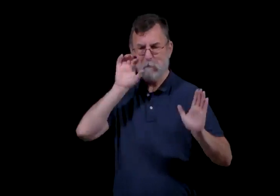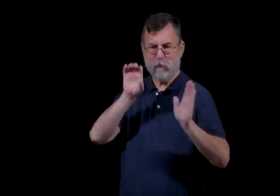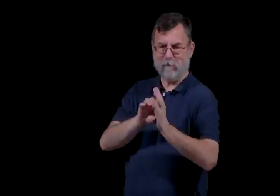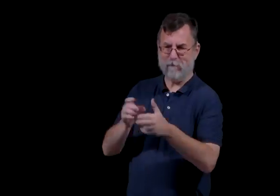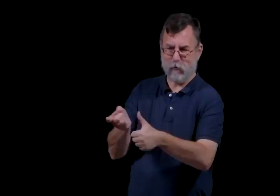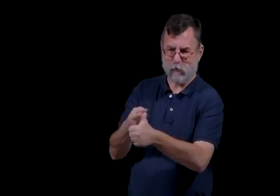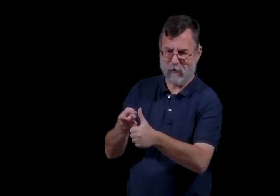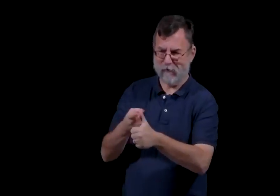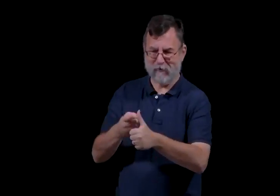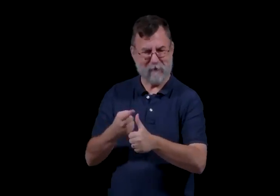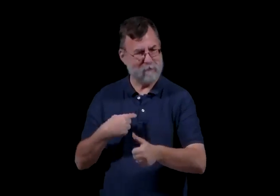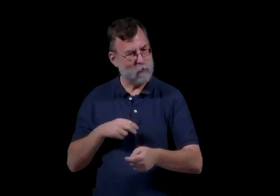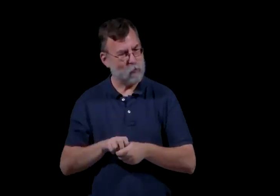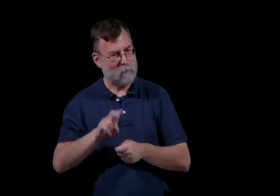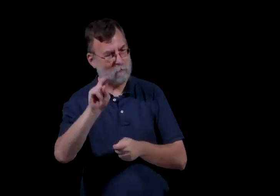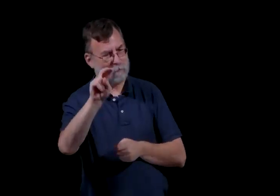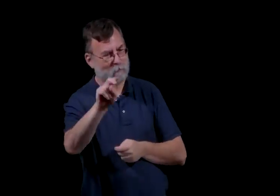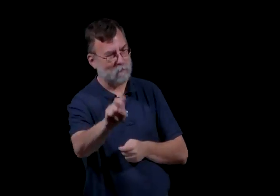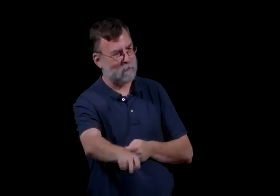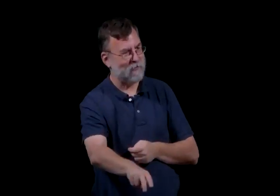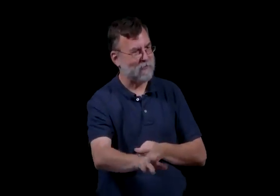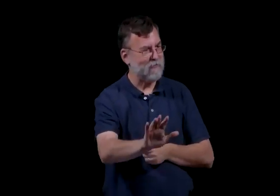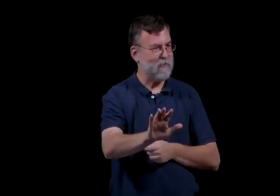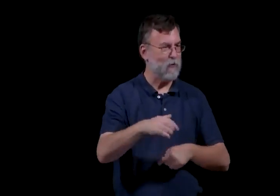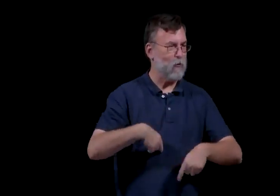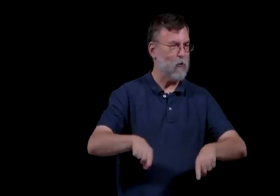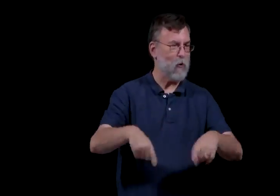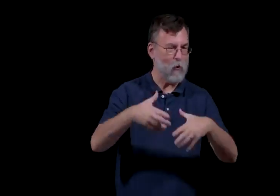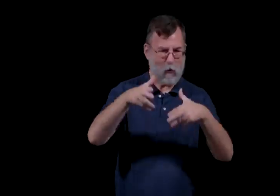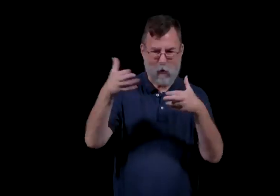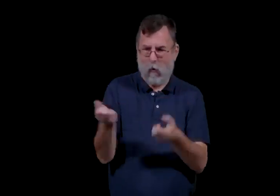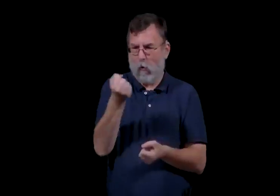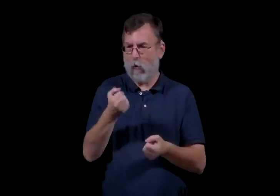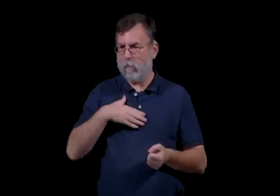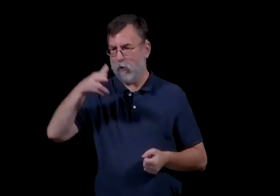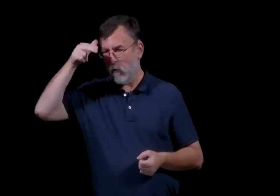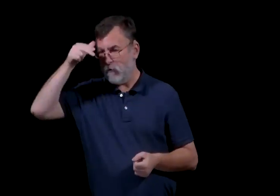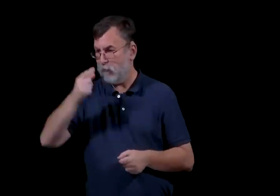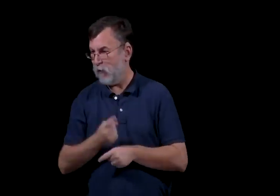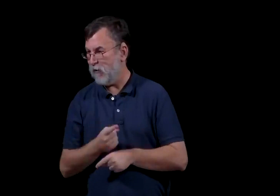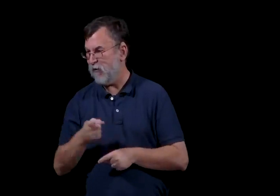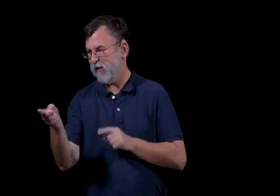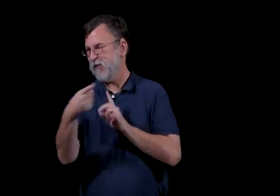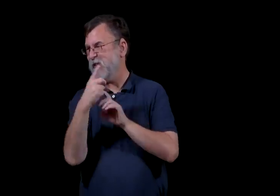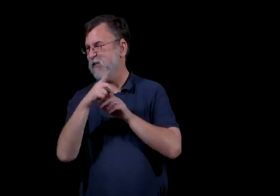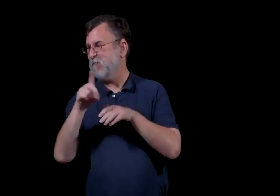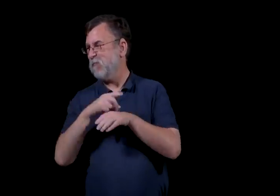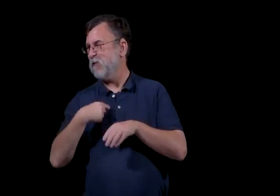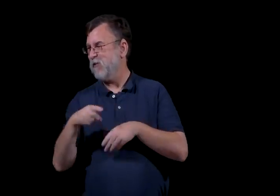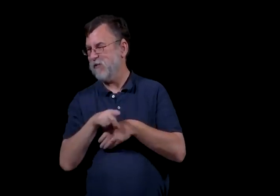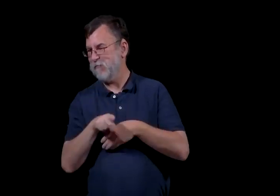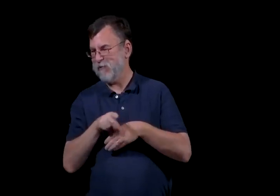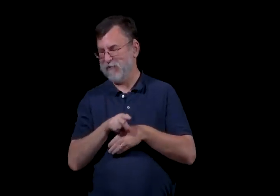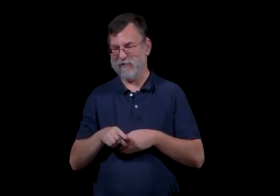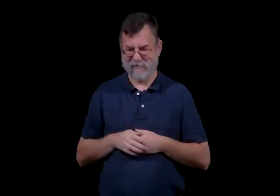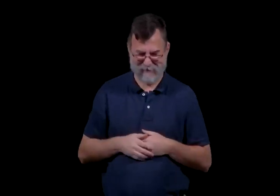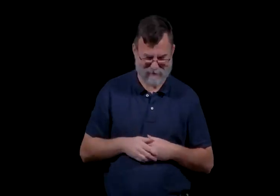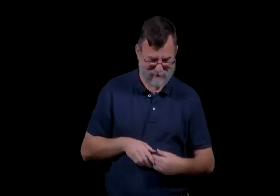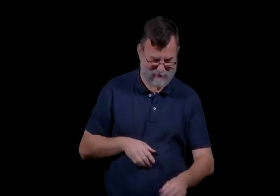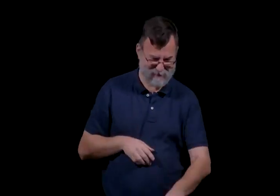Oh, I'm sorry. Let me back up. We gotta do my pictures. I'm jumping ahead of the game here. Sorry. So hold on that thought. I'm getting